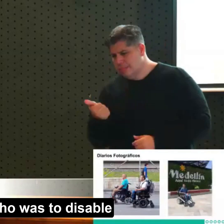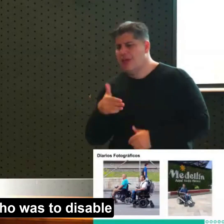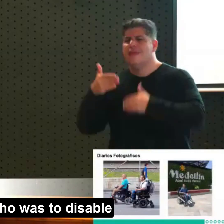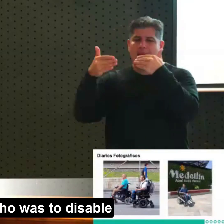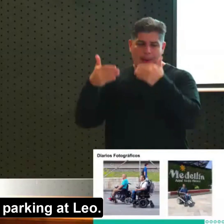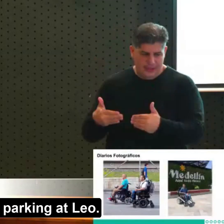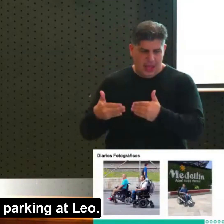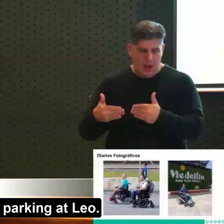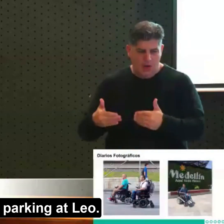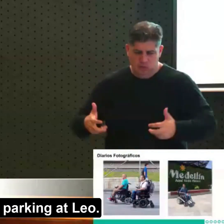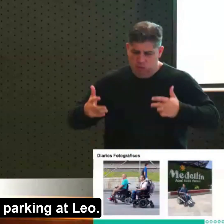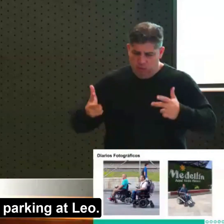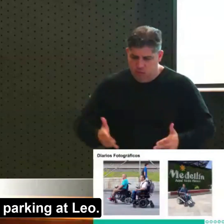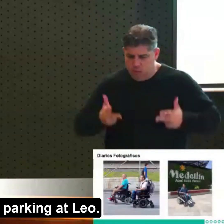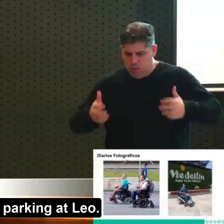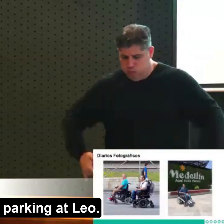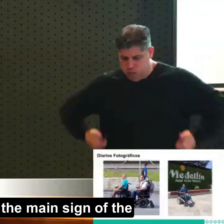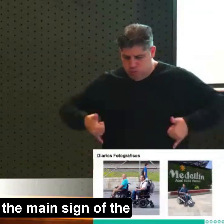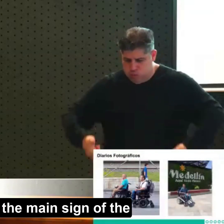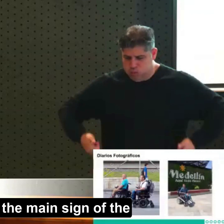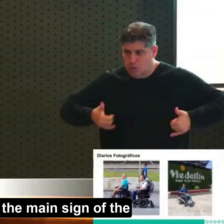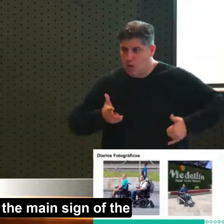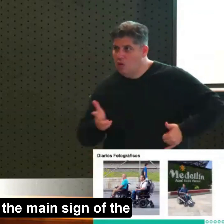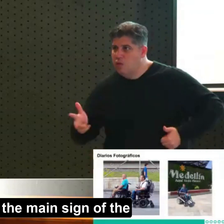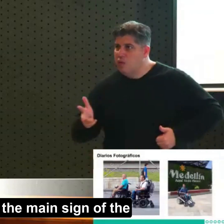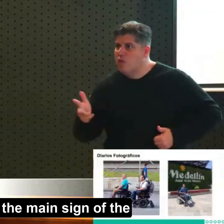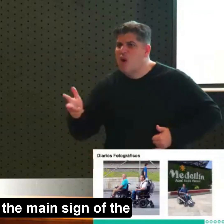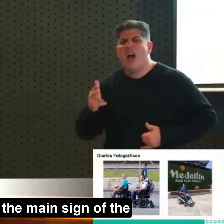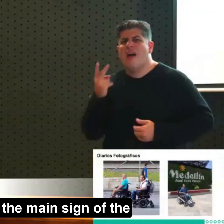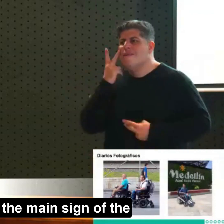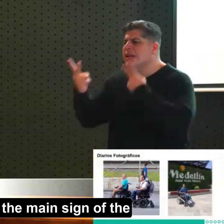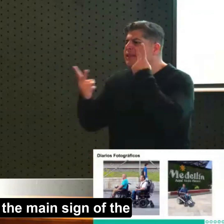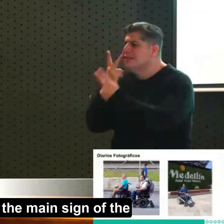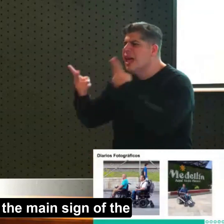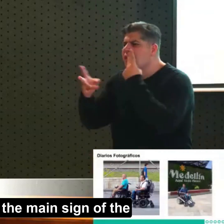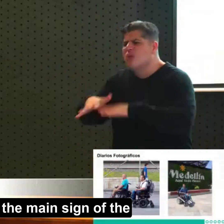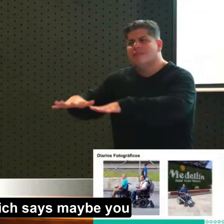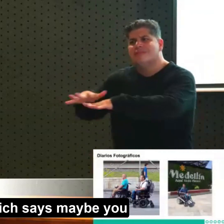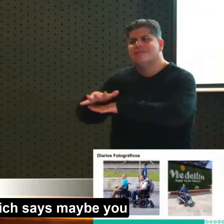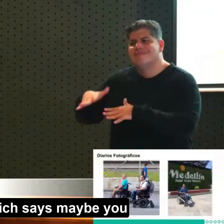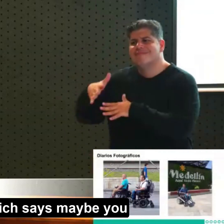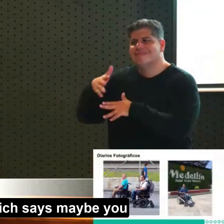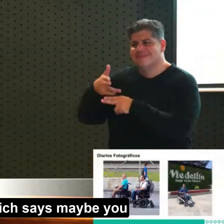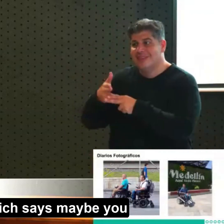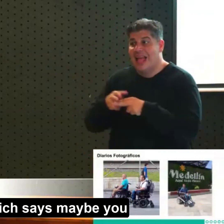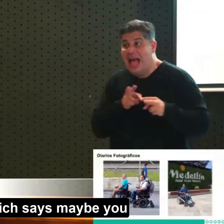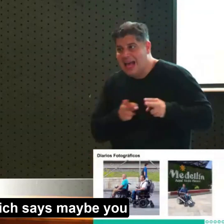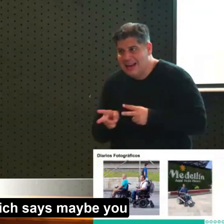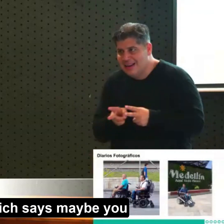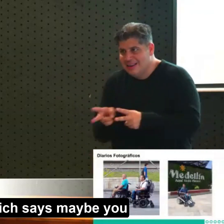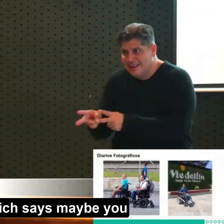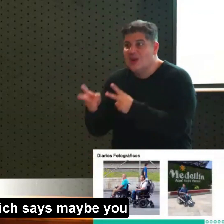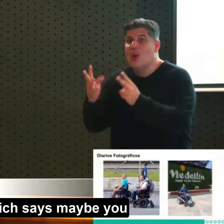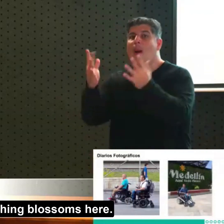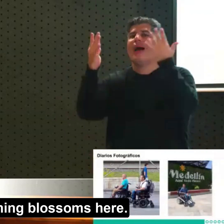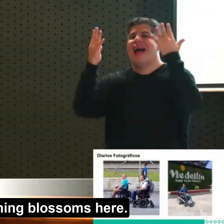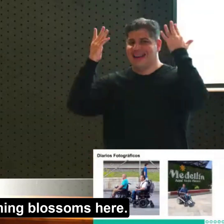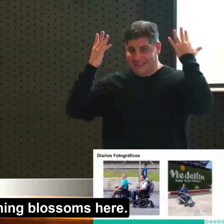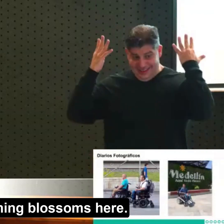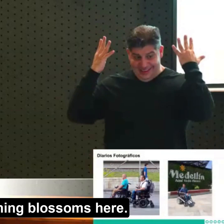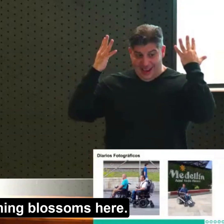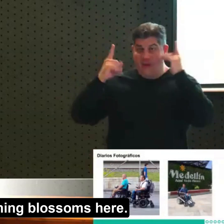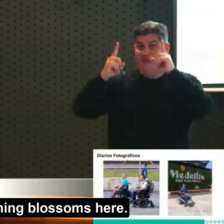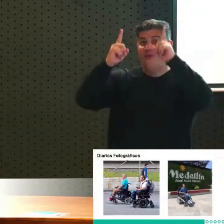was visiting Parque del Rio, and we find the main sign of the location, which says Medellín,